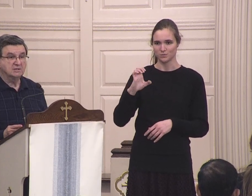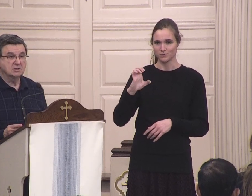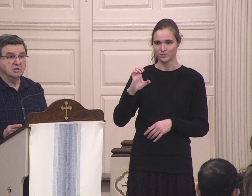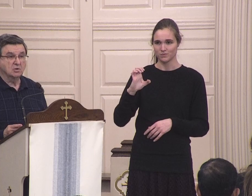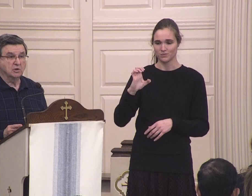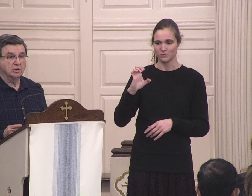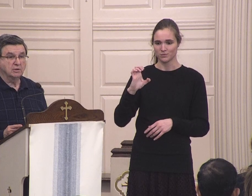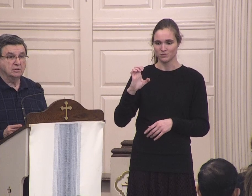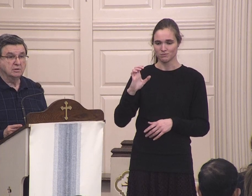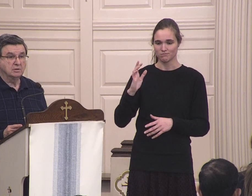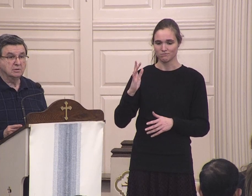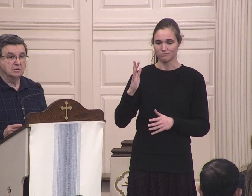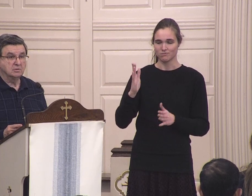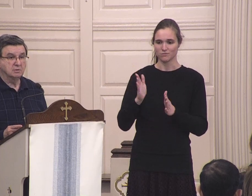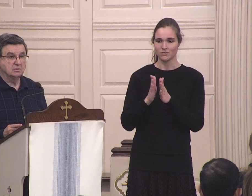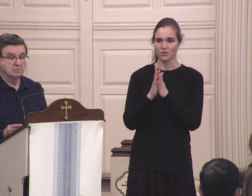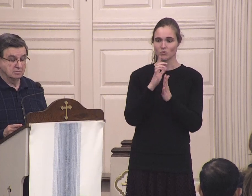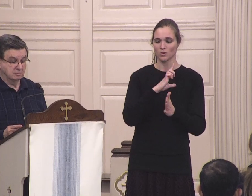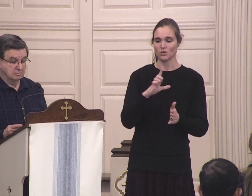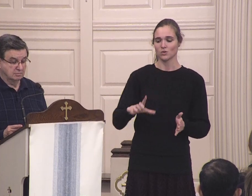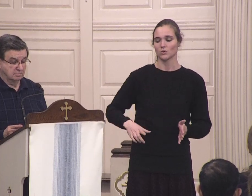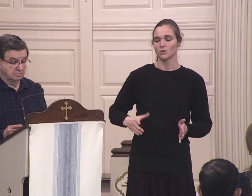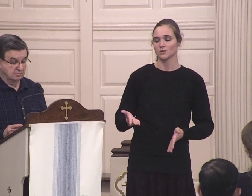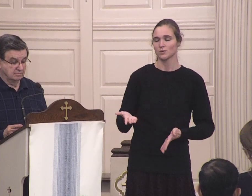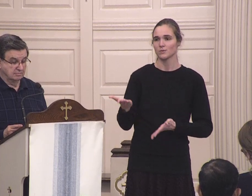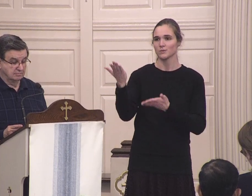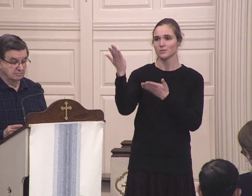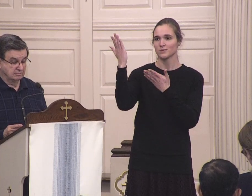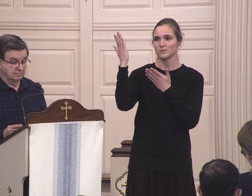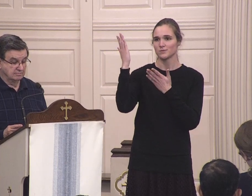we pray to the Lord.